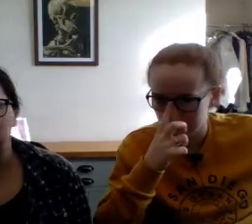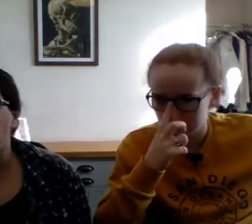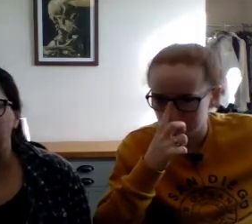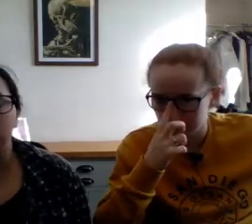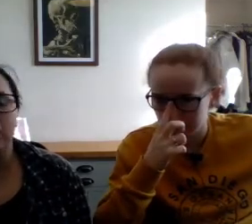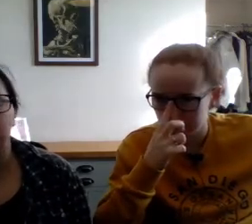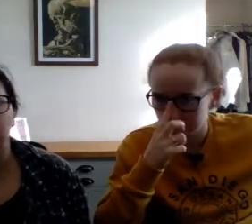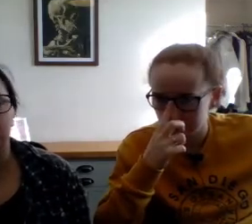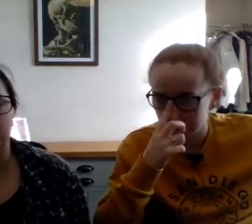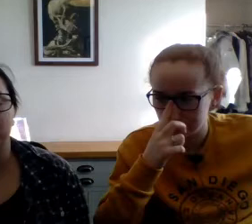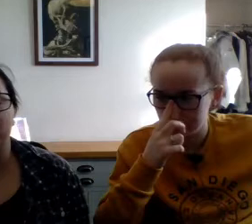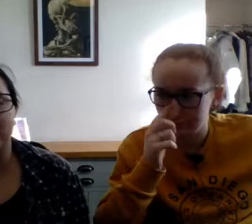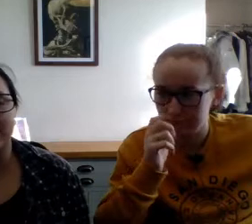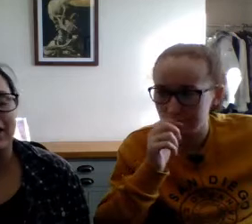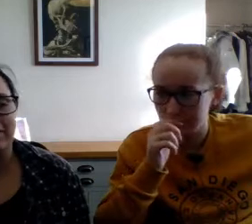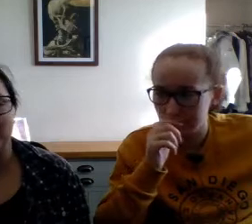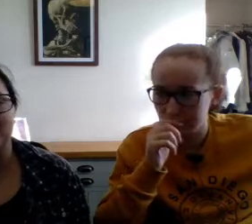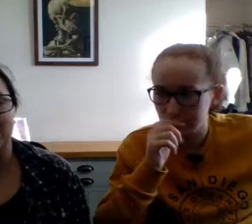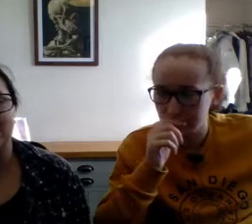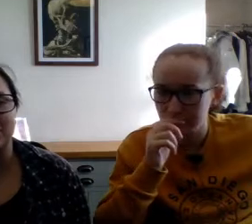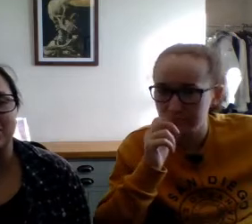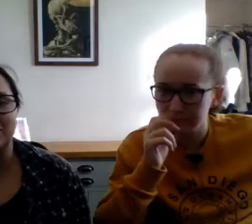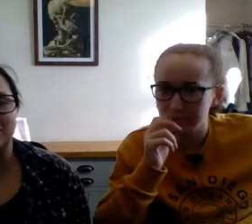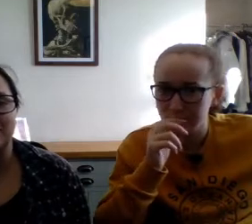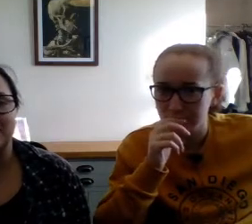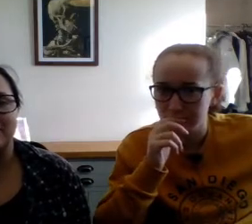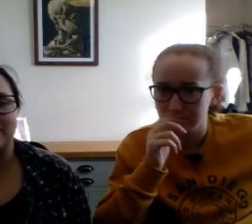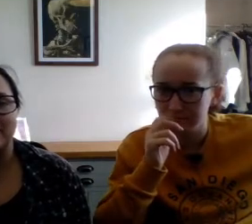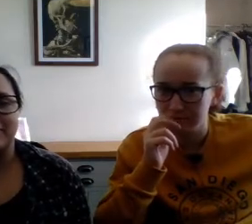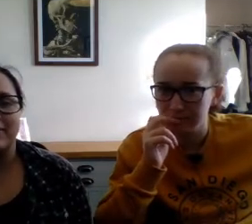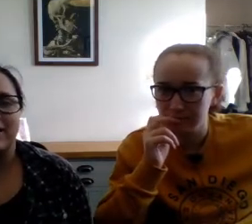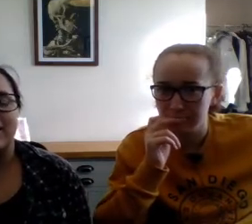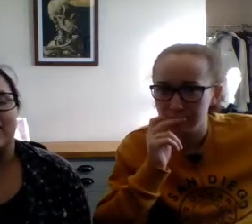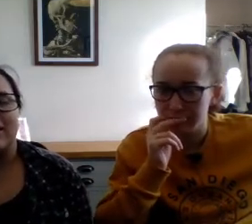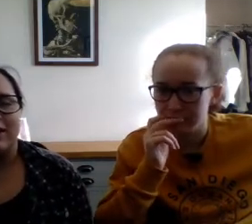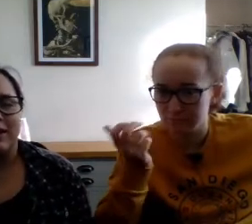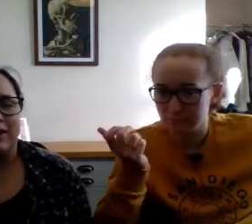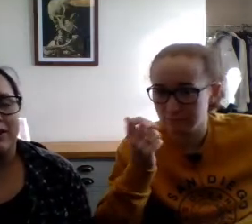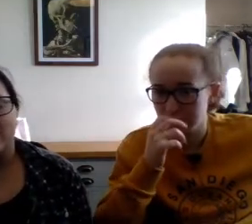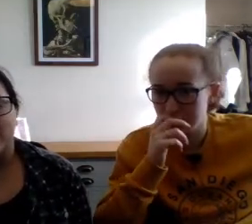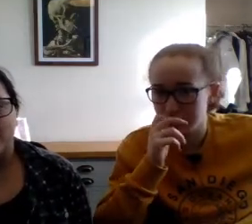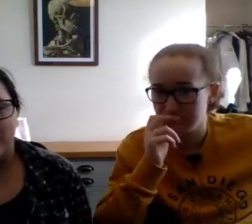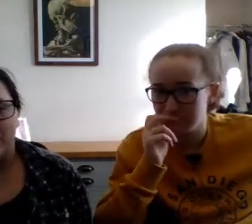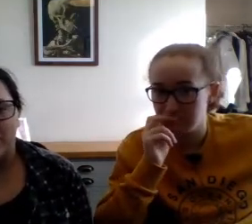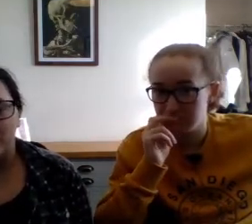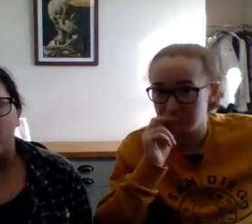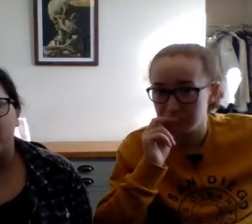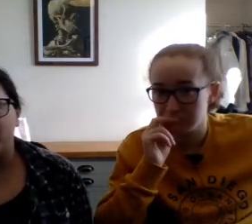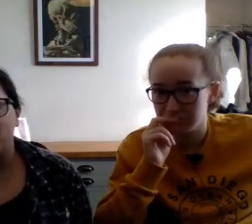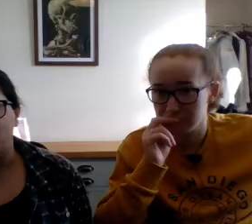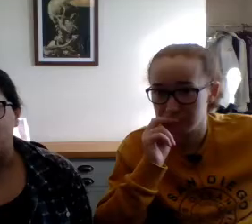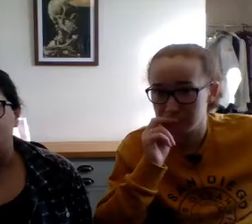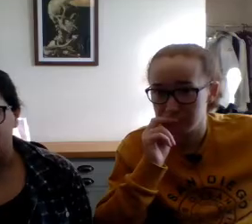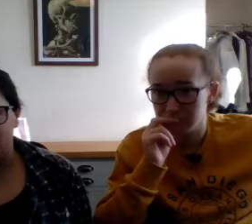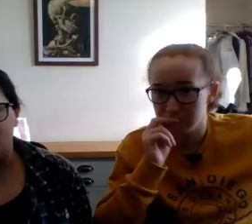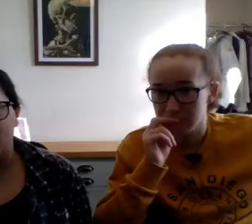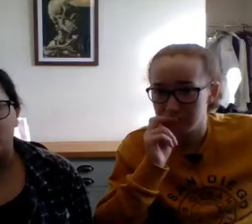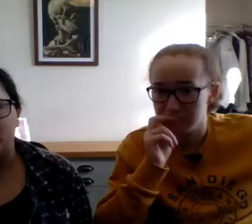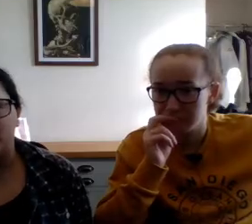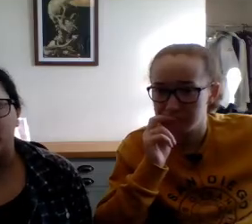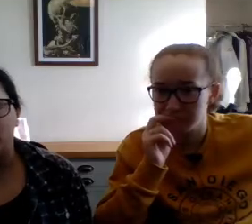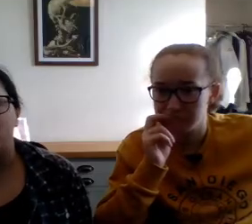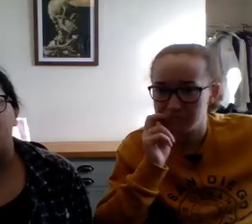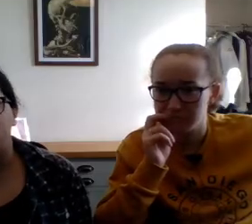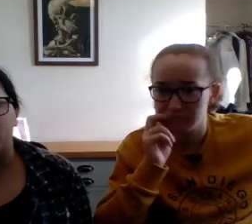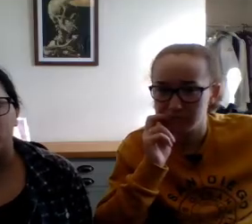essays on a topic over and over and over again, and eventually I learn it. Now, you can think about organization as well. So this is linked